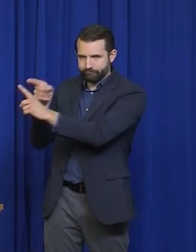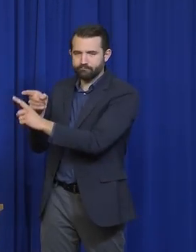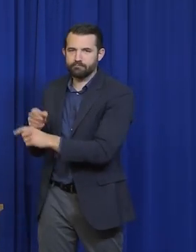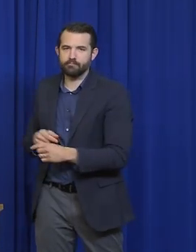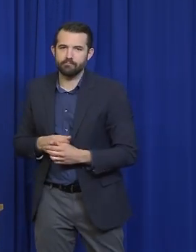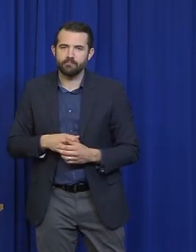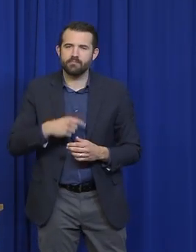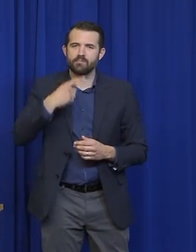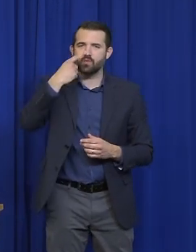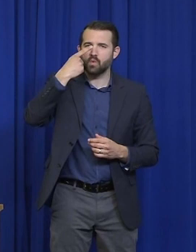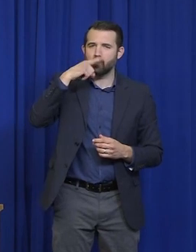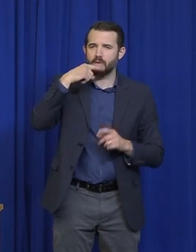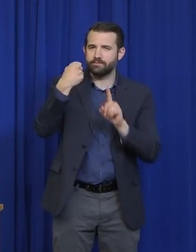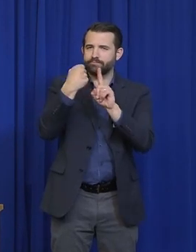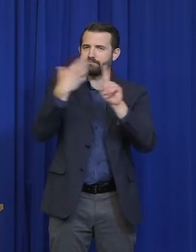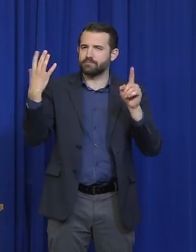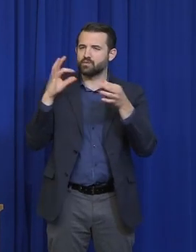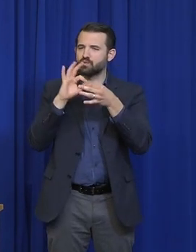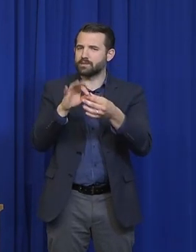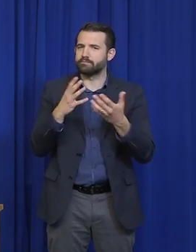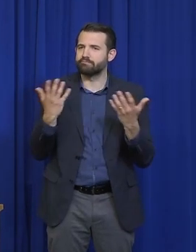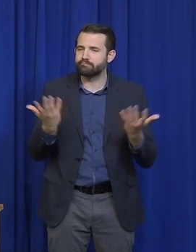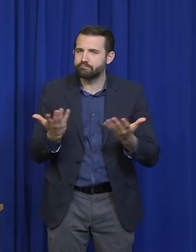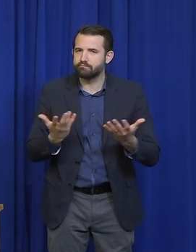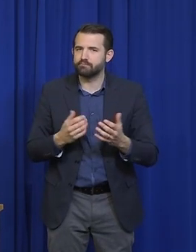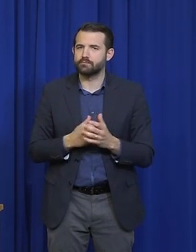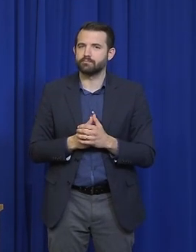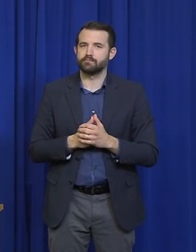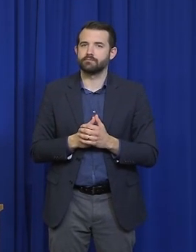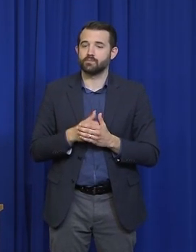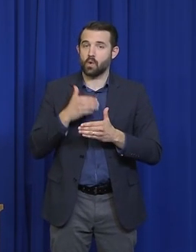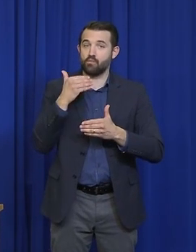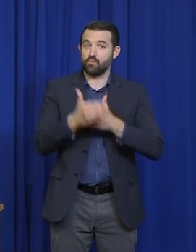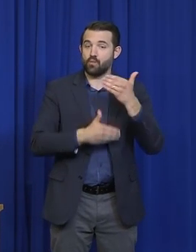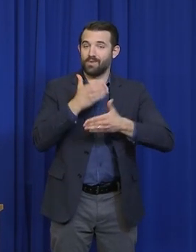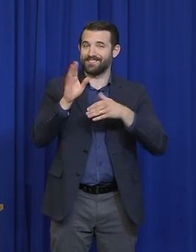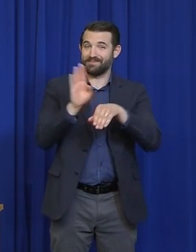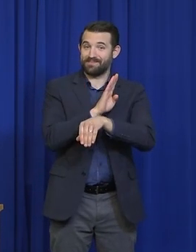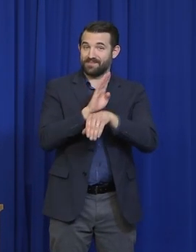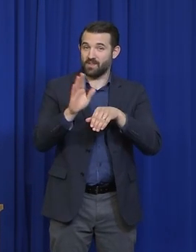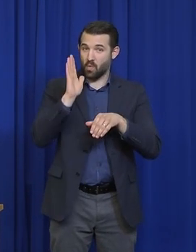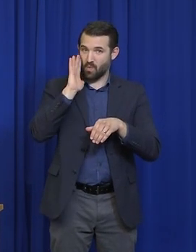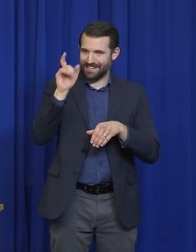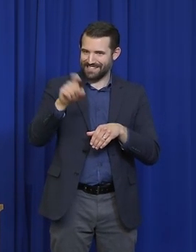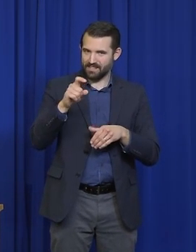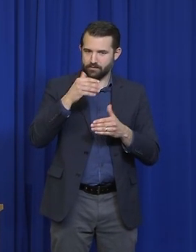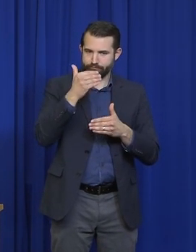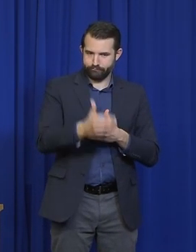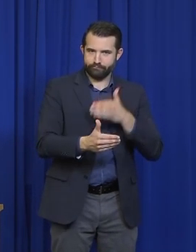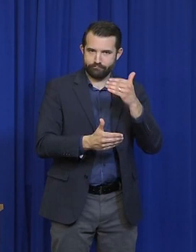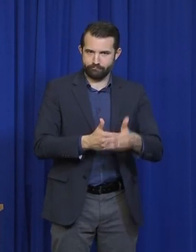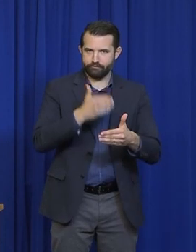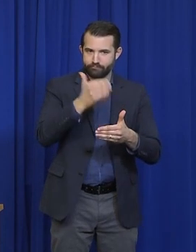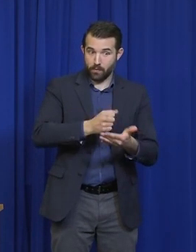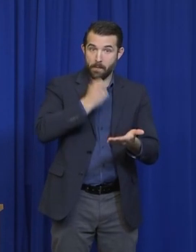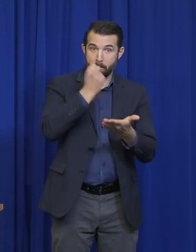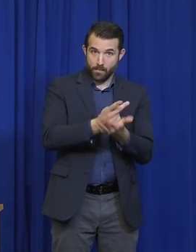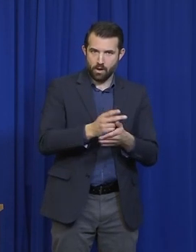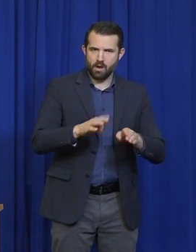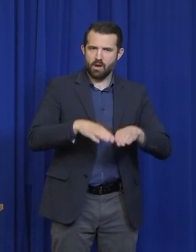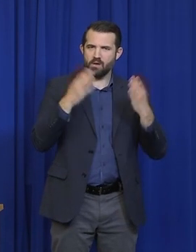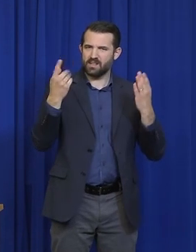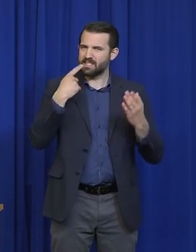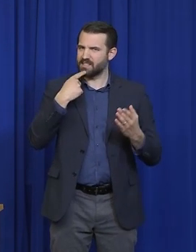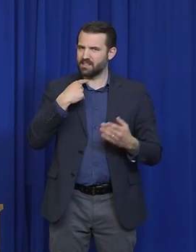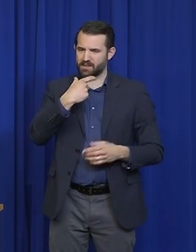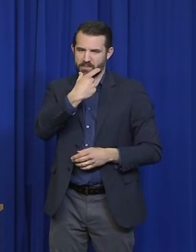the process that businesses are going to need to complete in order to be approved for reopening we mentioned something about a badge for their door and